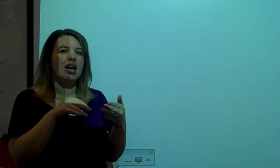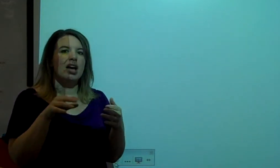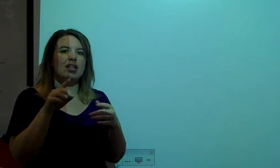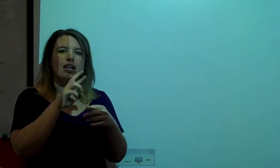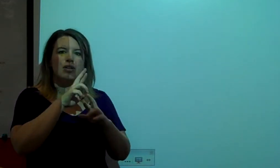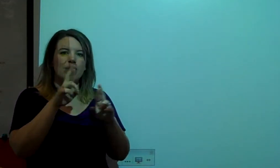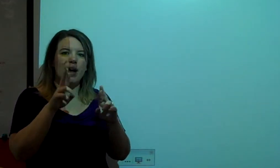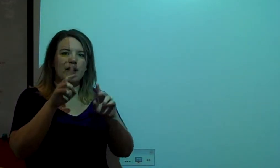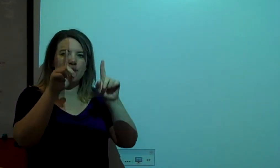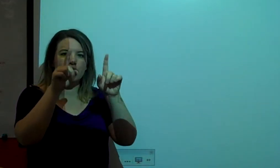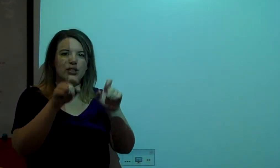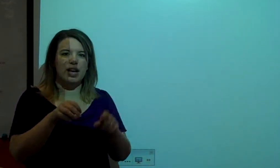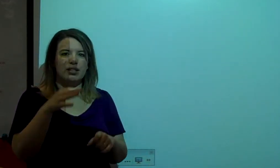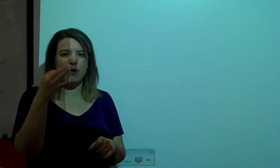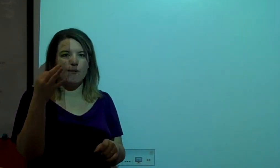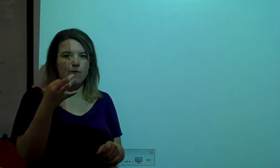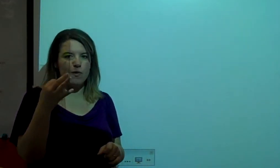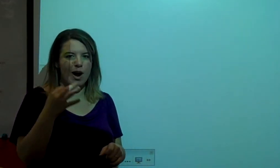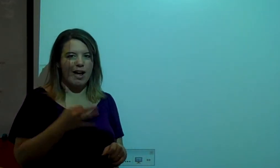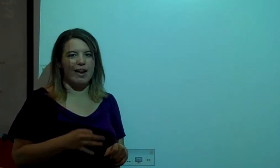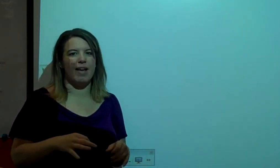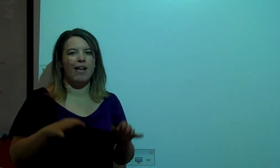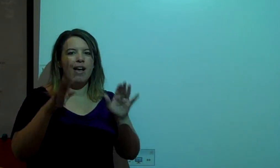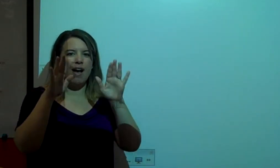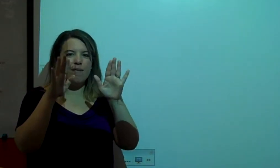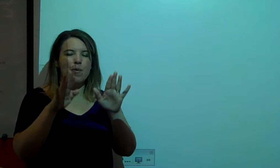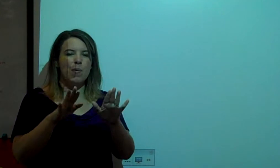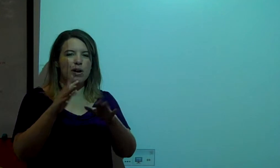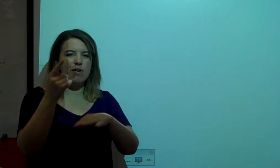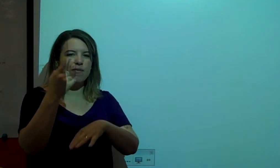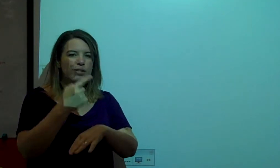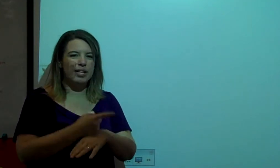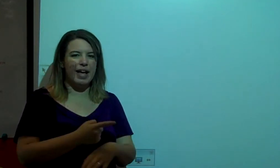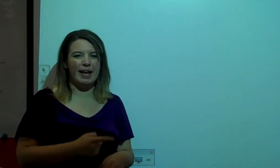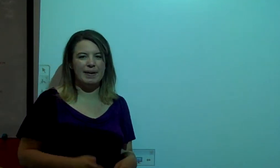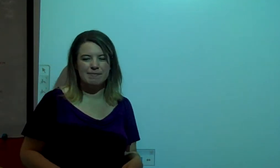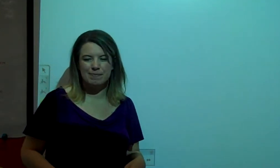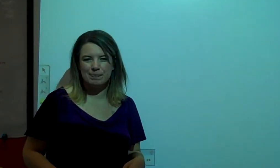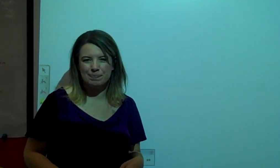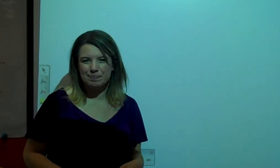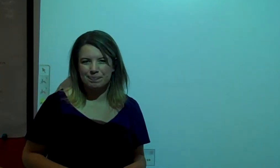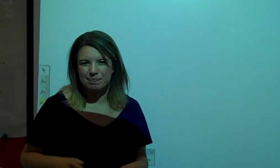and that you're ready for your test on Friday. Have a wonderful day.